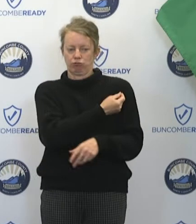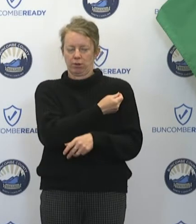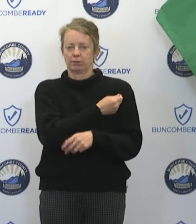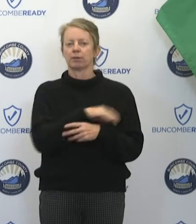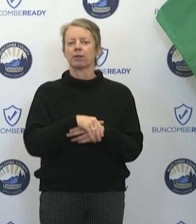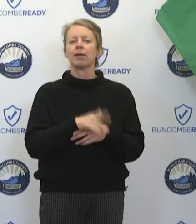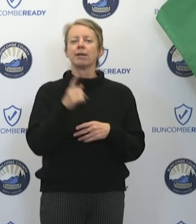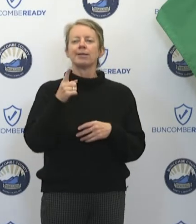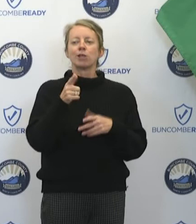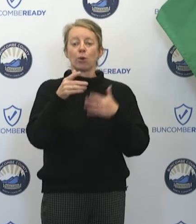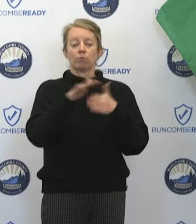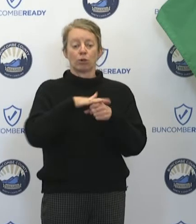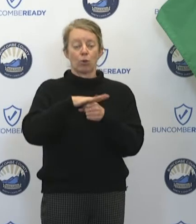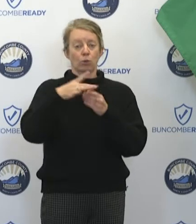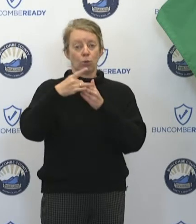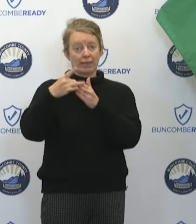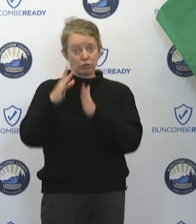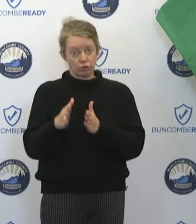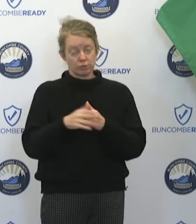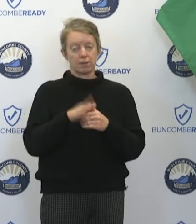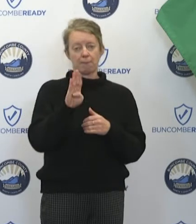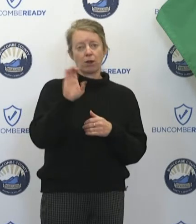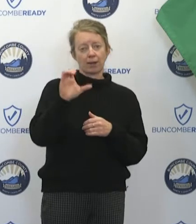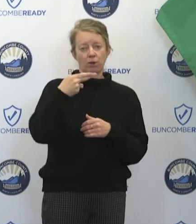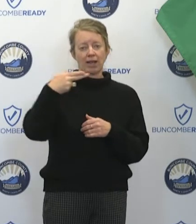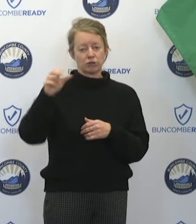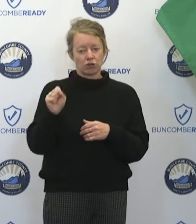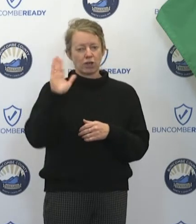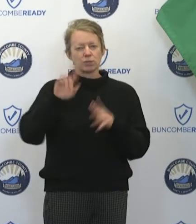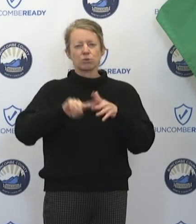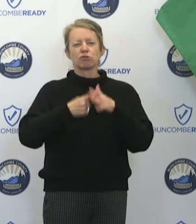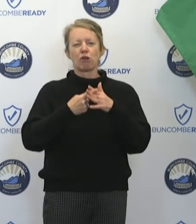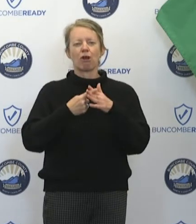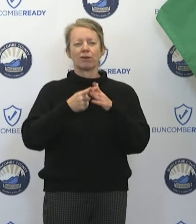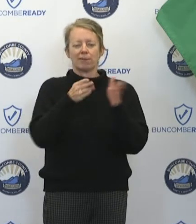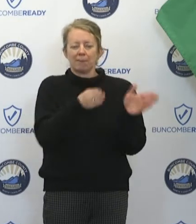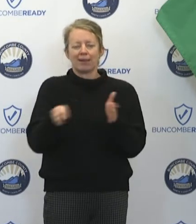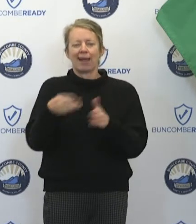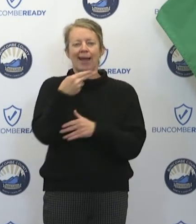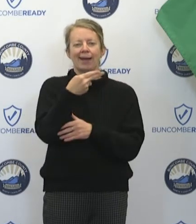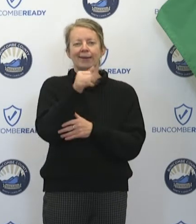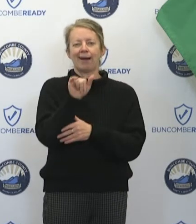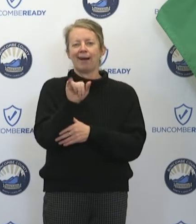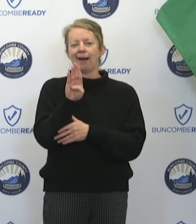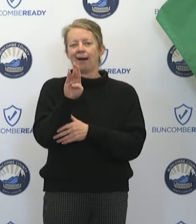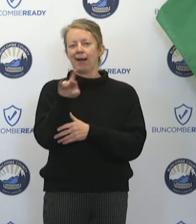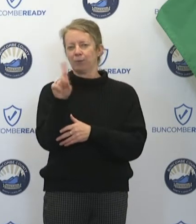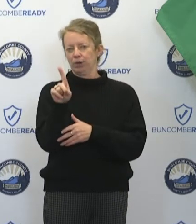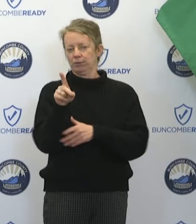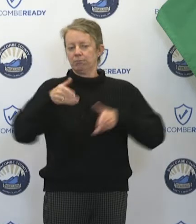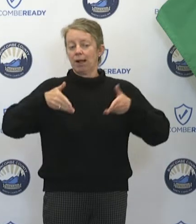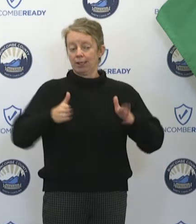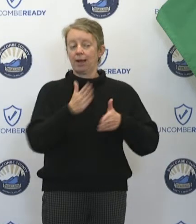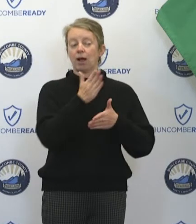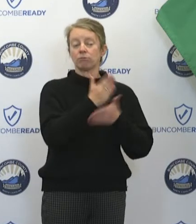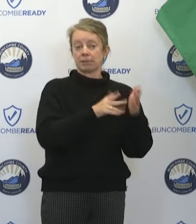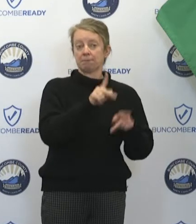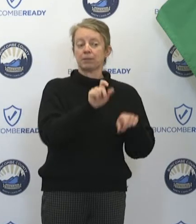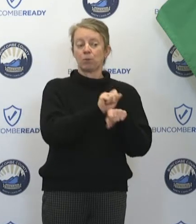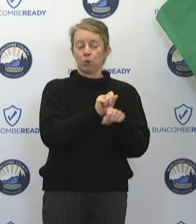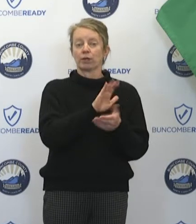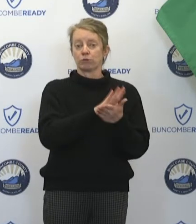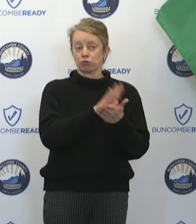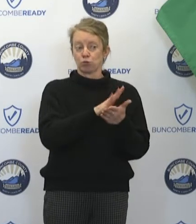of local leadership, Buncombe County HHS will implement a hybrid plan that will allow for vaccinating school staff and